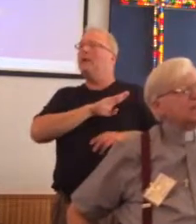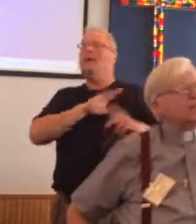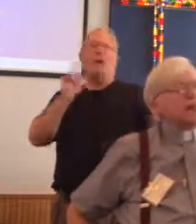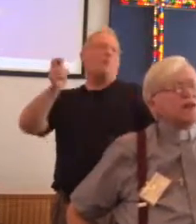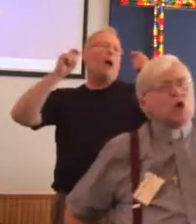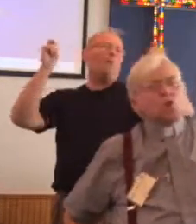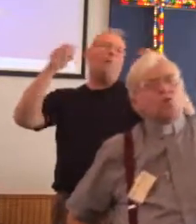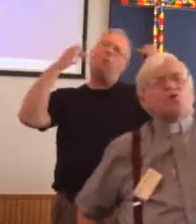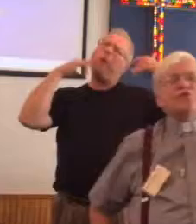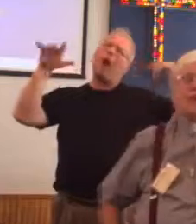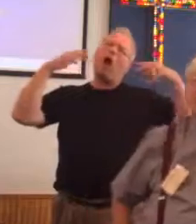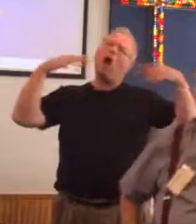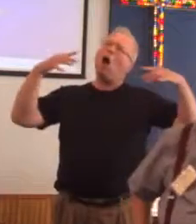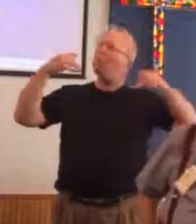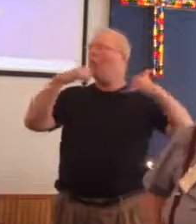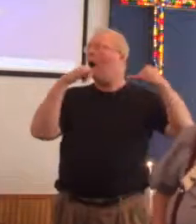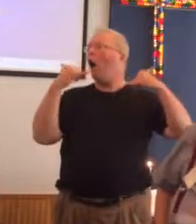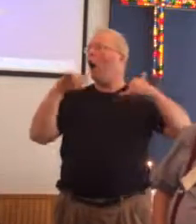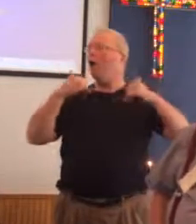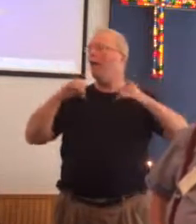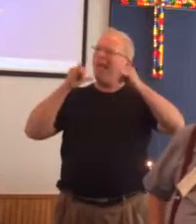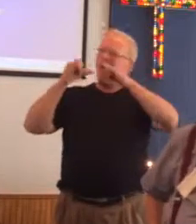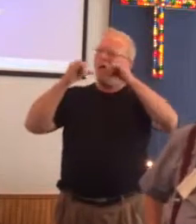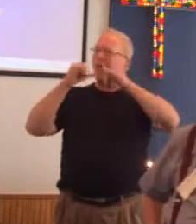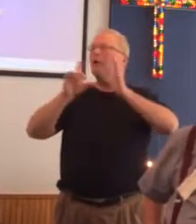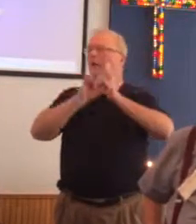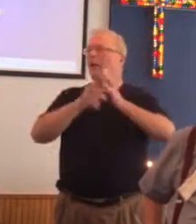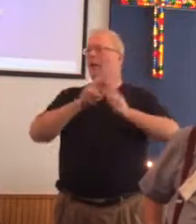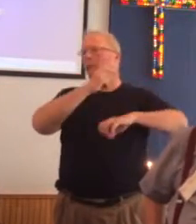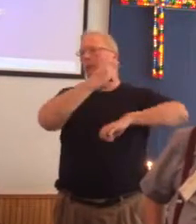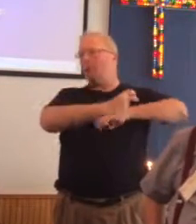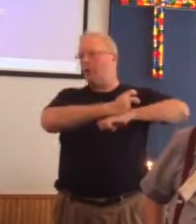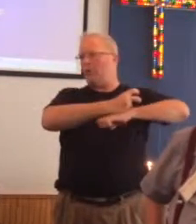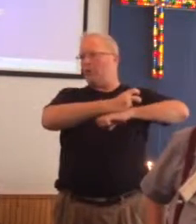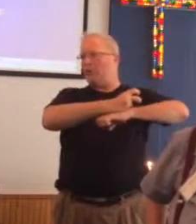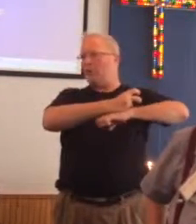It says that Ruth uncovered his feet.